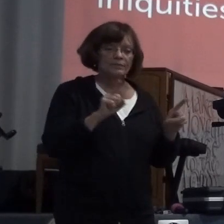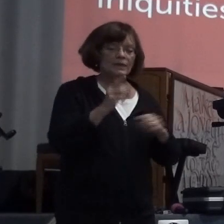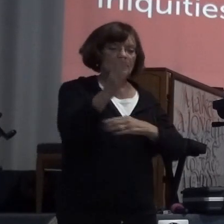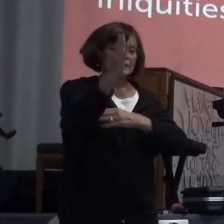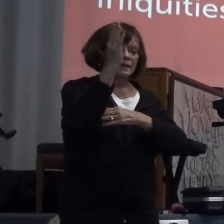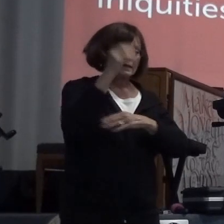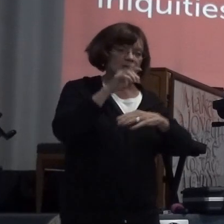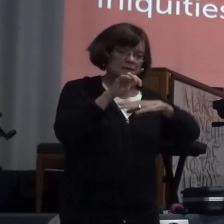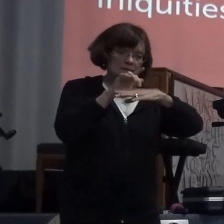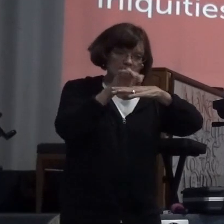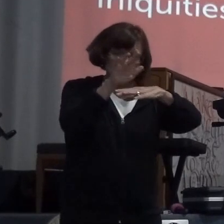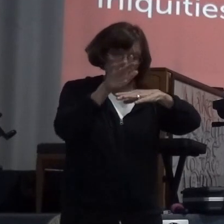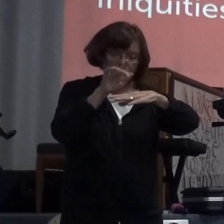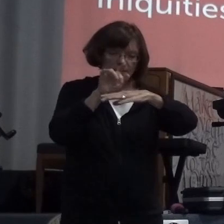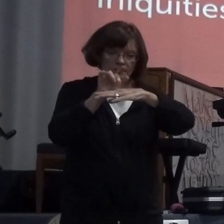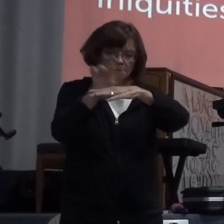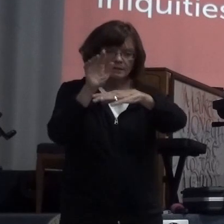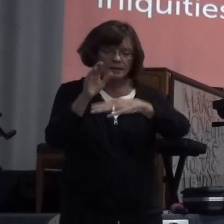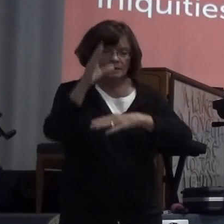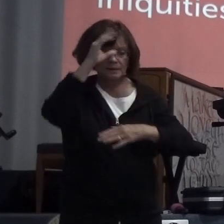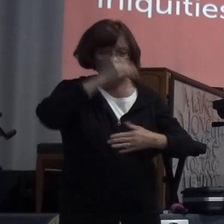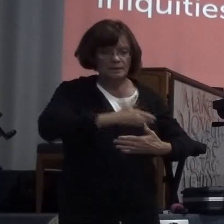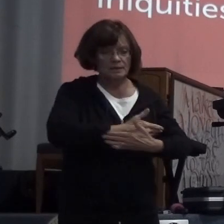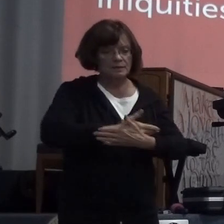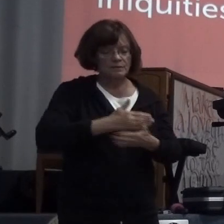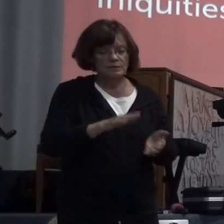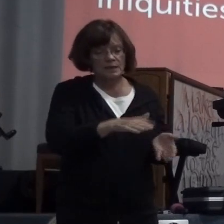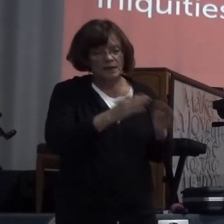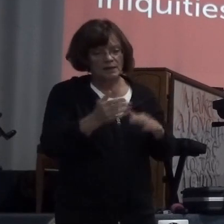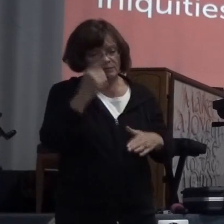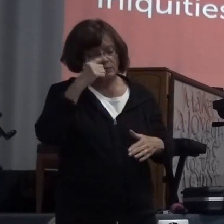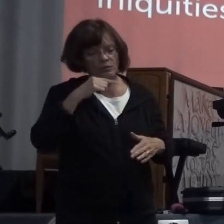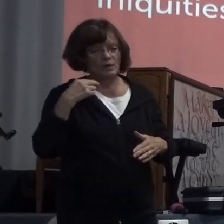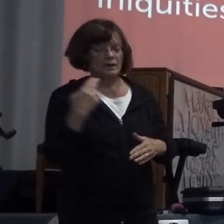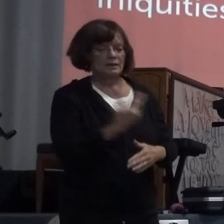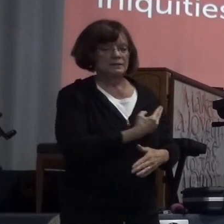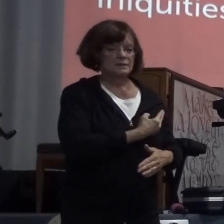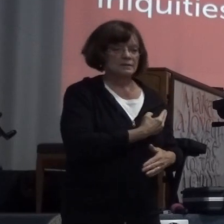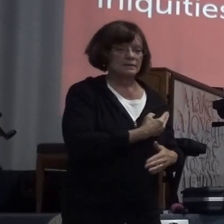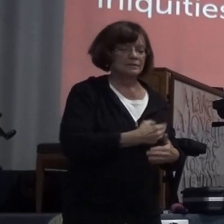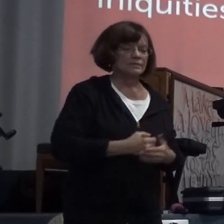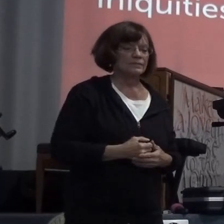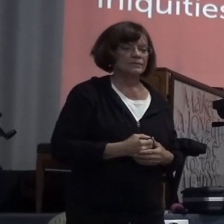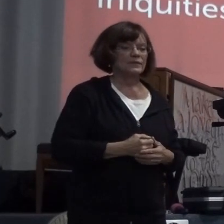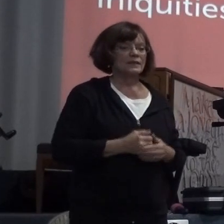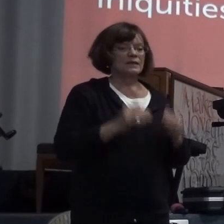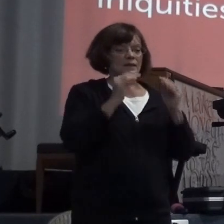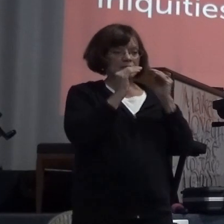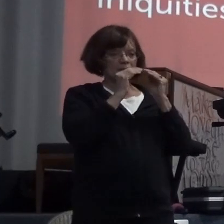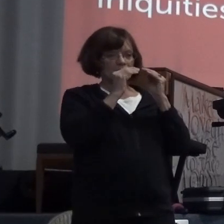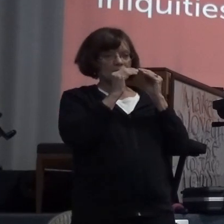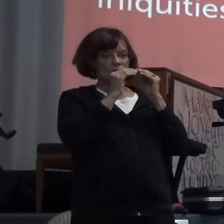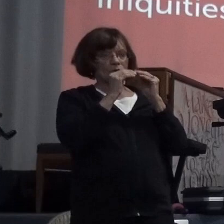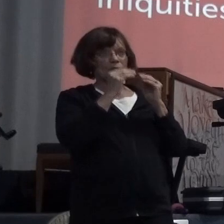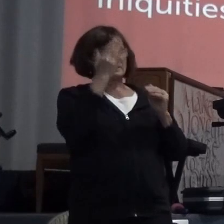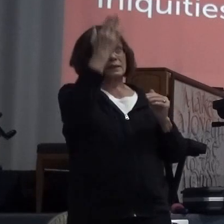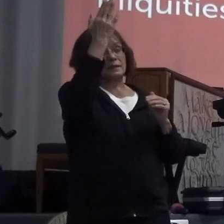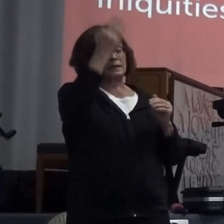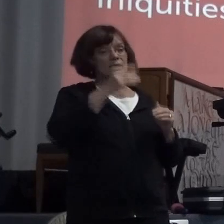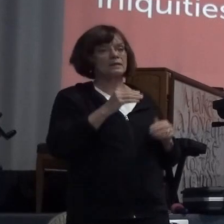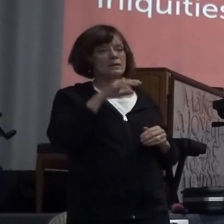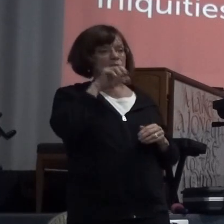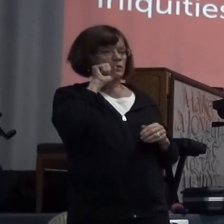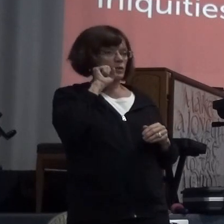die for us and take on our iniquities upon Himself, even though He was perfect, and then impute